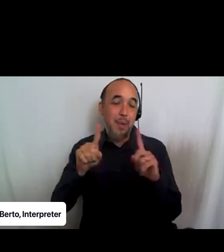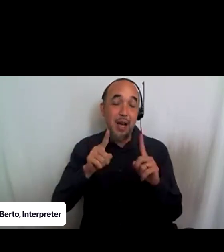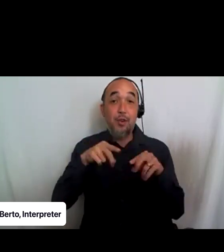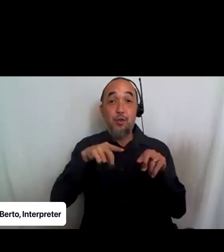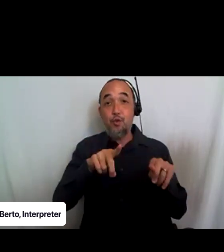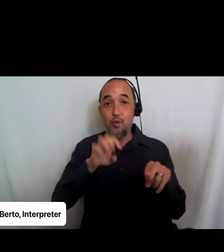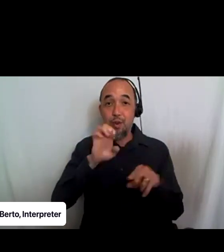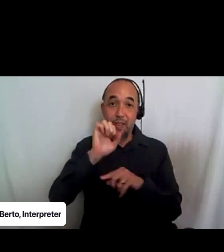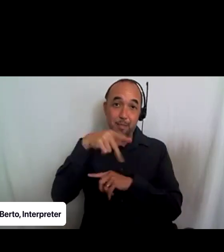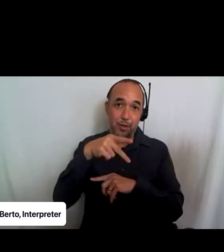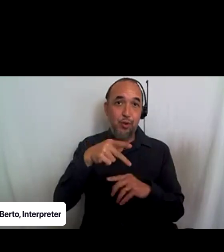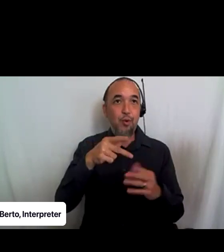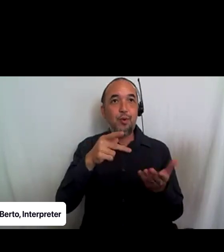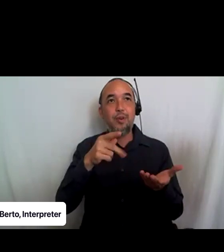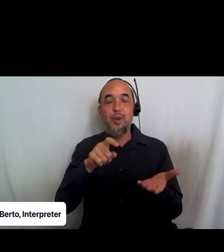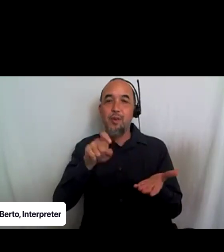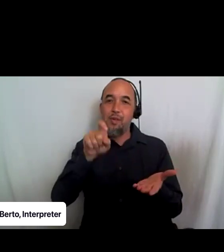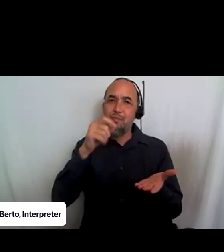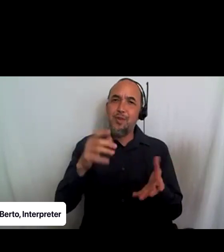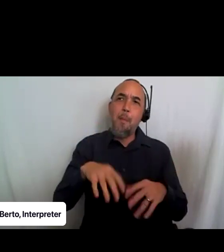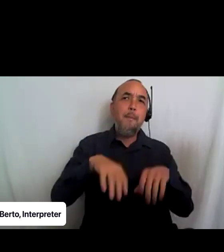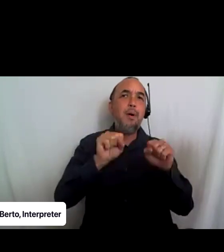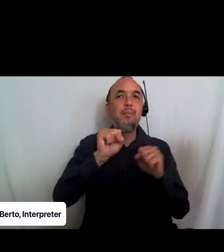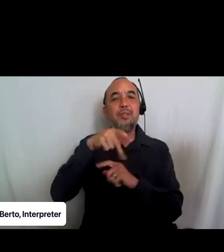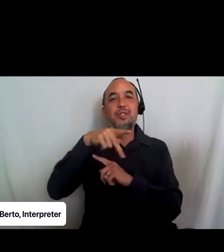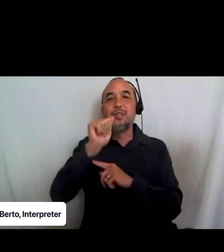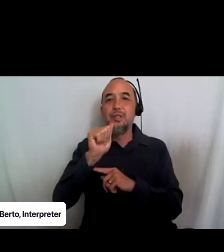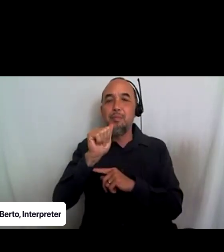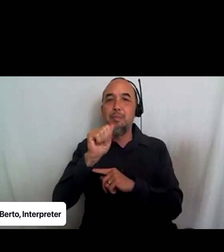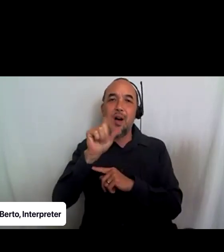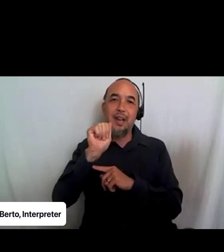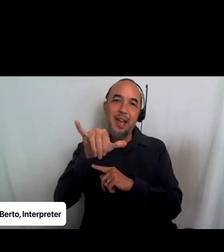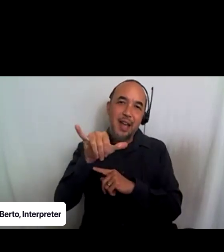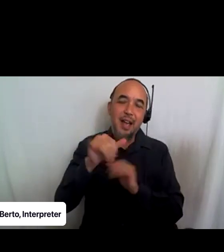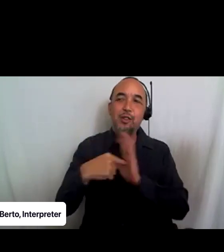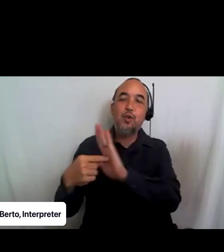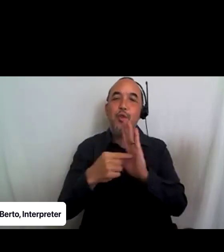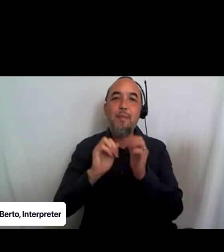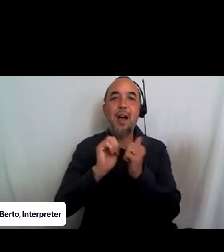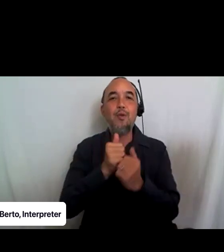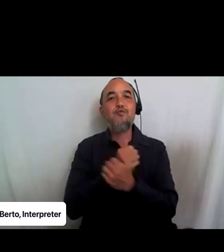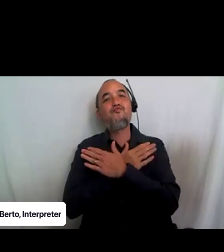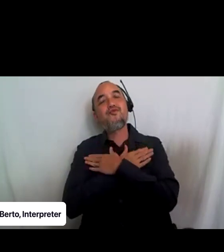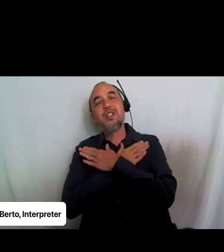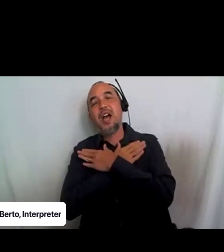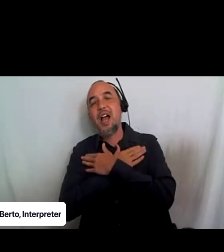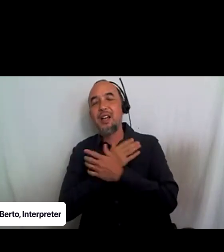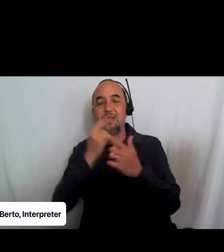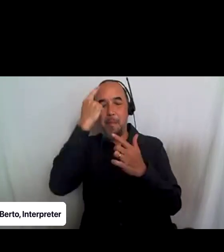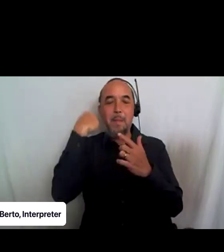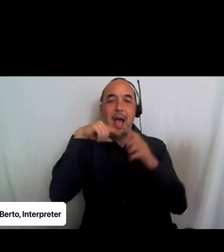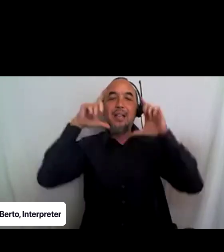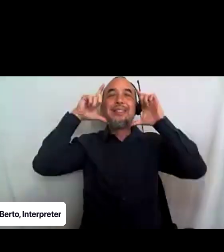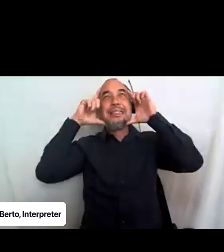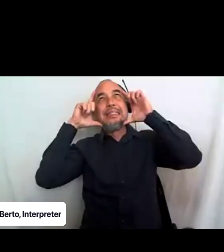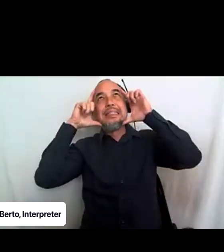where we have a nice spa day, and I show him how to relax and have a face mask, and then we walk to the Republic of Pirates and talk about going